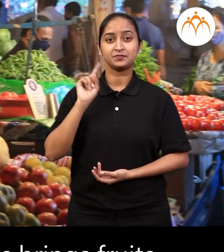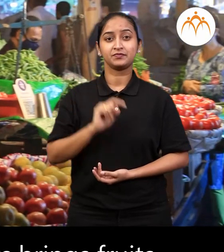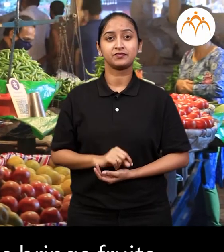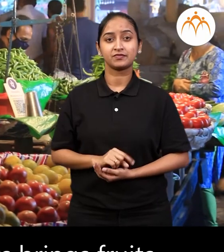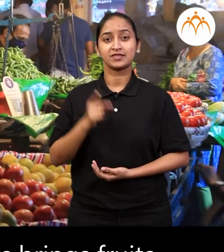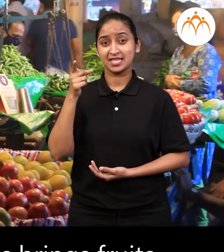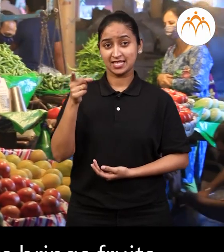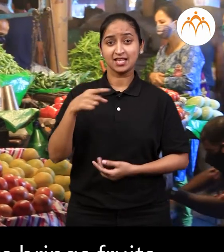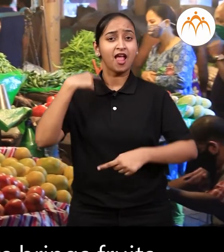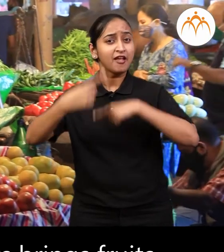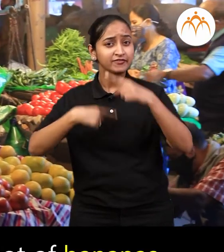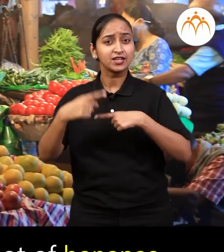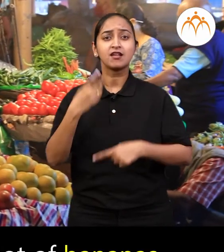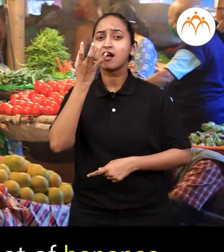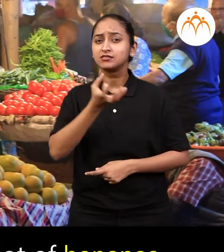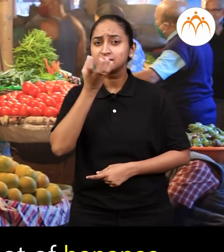fruits.